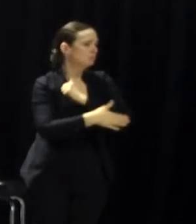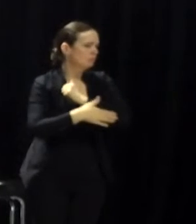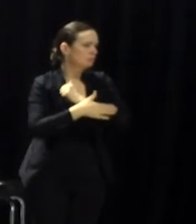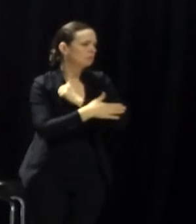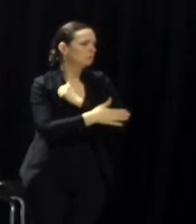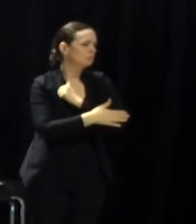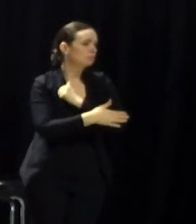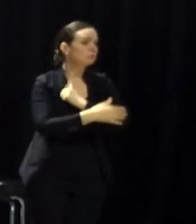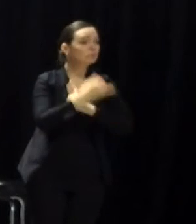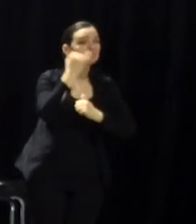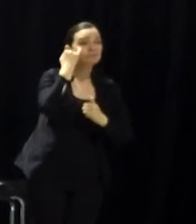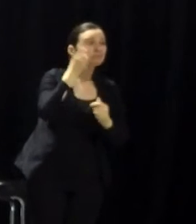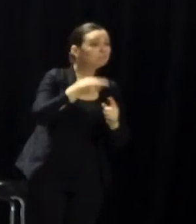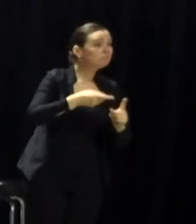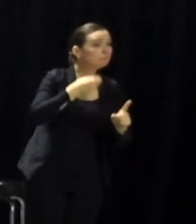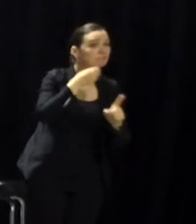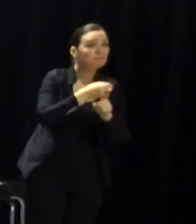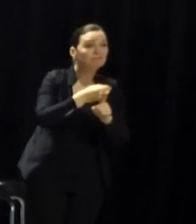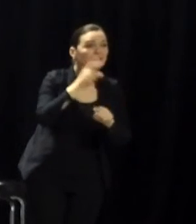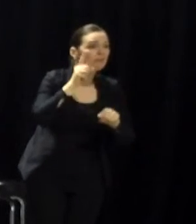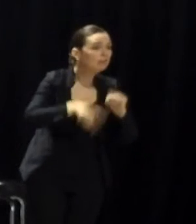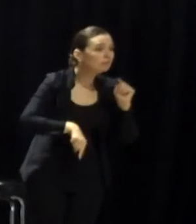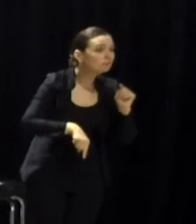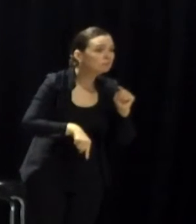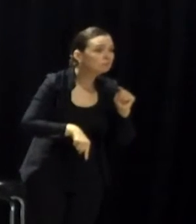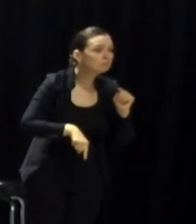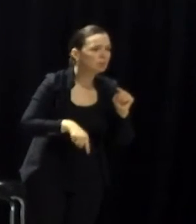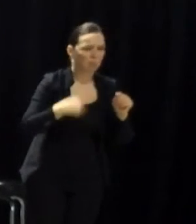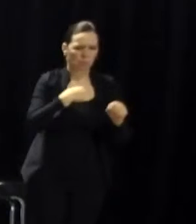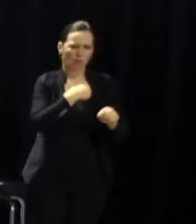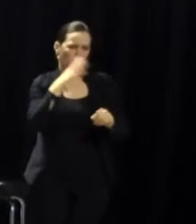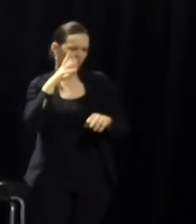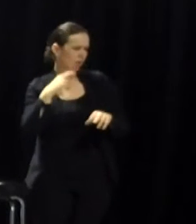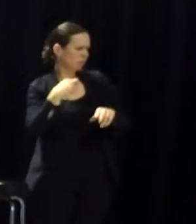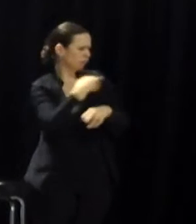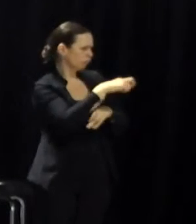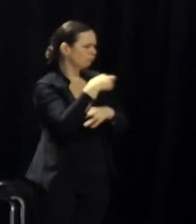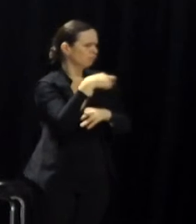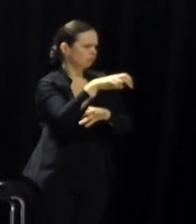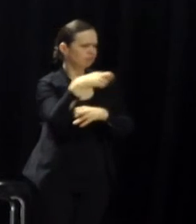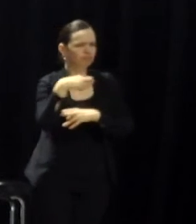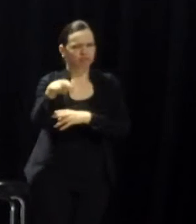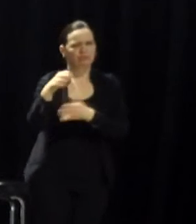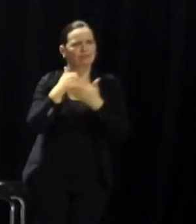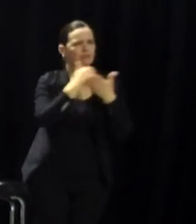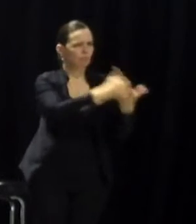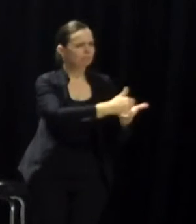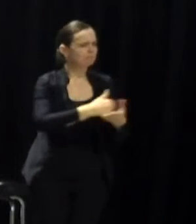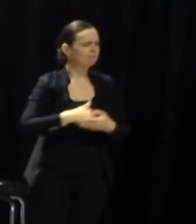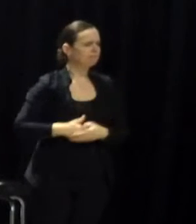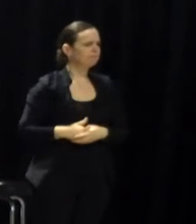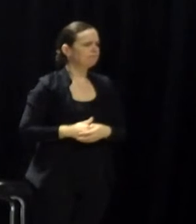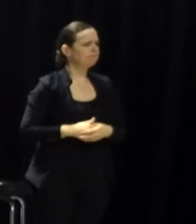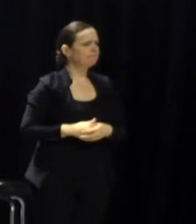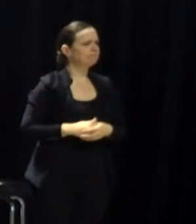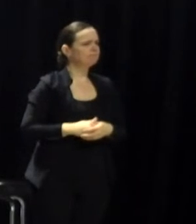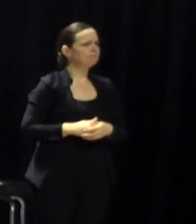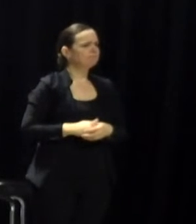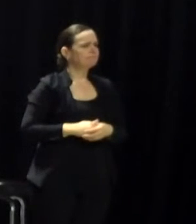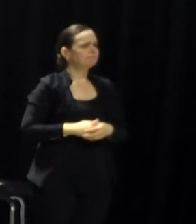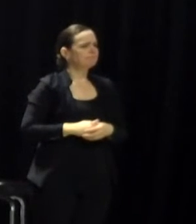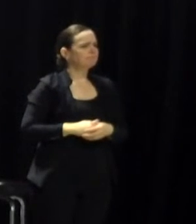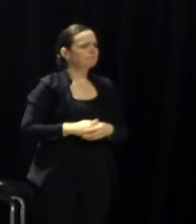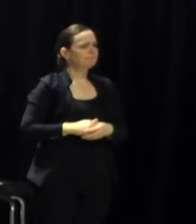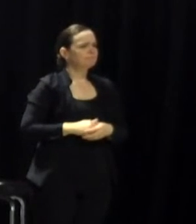the investigations, get them out to the contact tracers. So it's something we're looking at. I think by default, I wish I put this in our